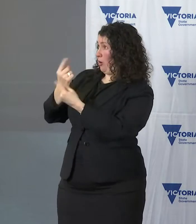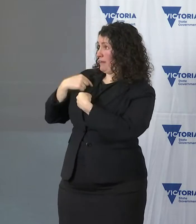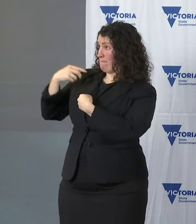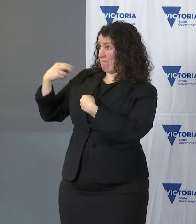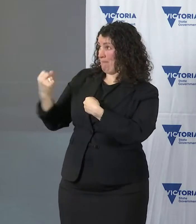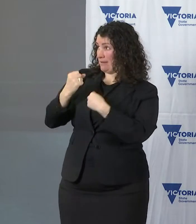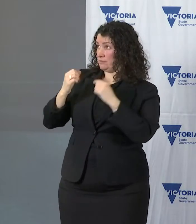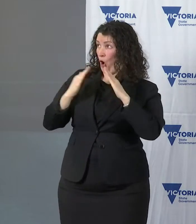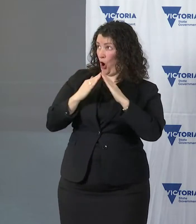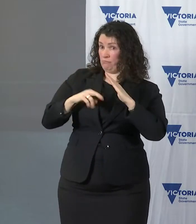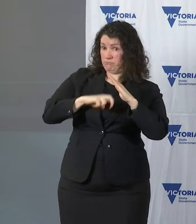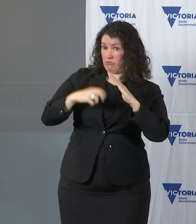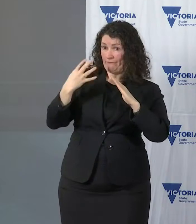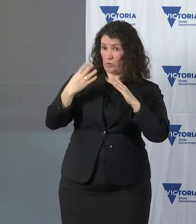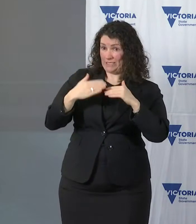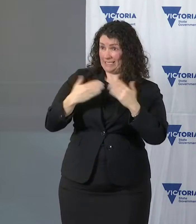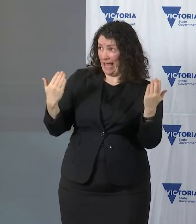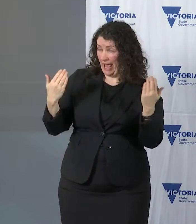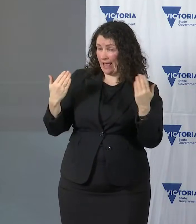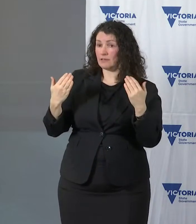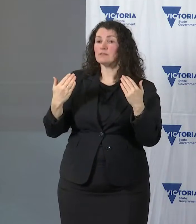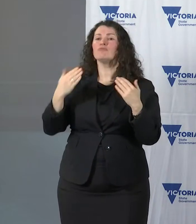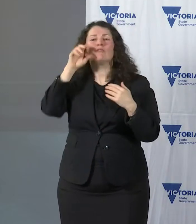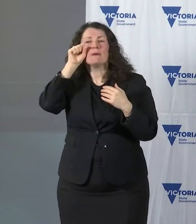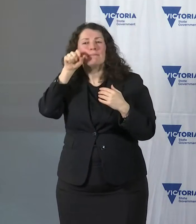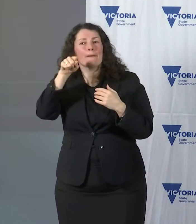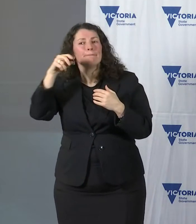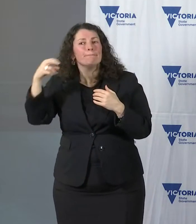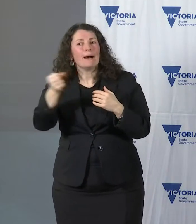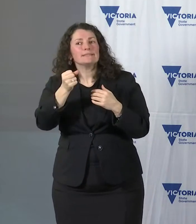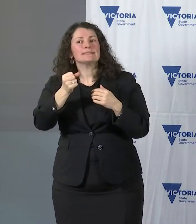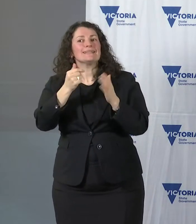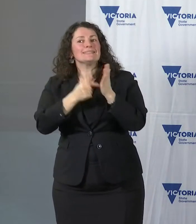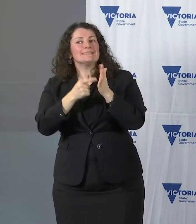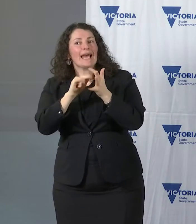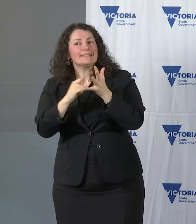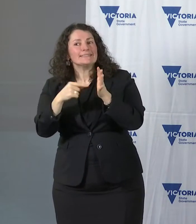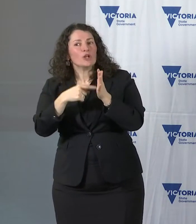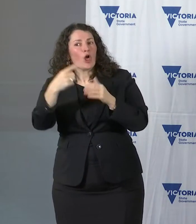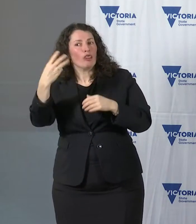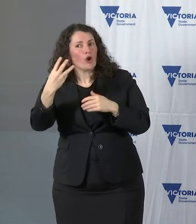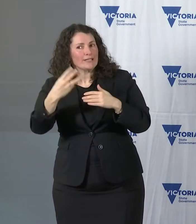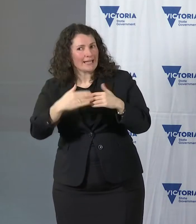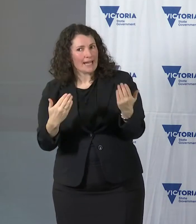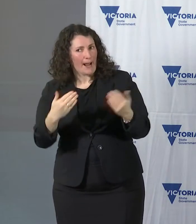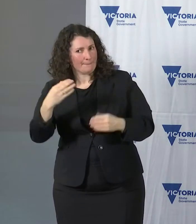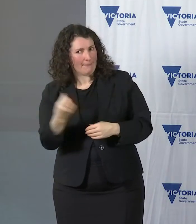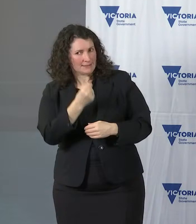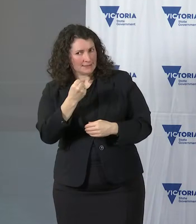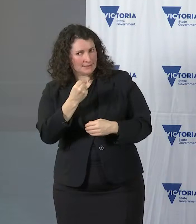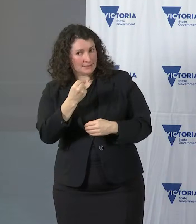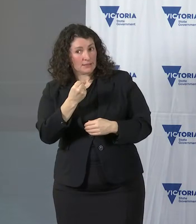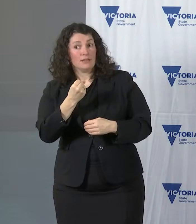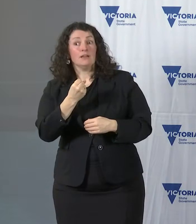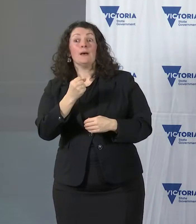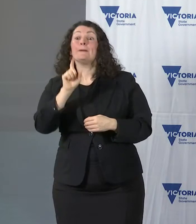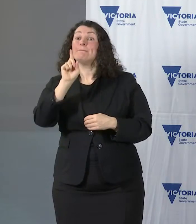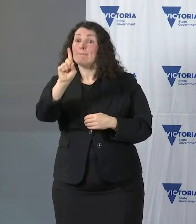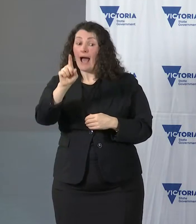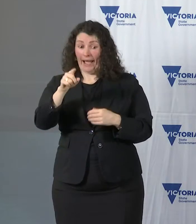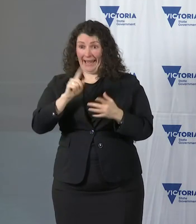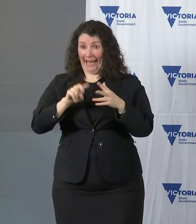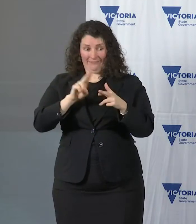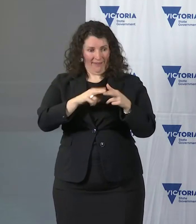text message, and if we can't find that negative test result, you won't be able to be released. We have been seeing some